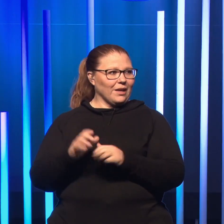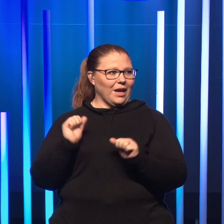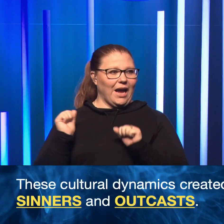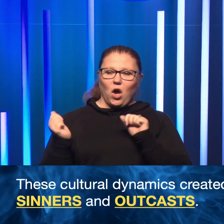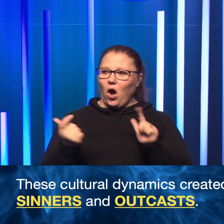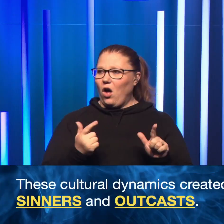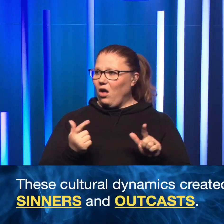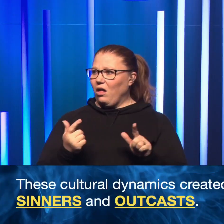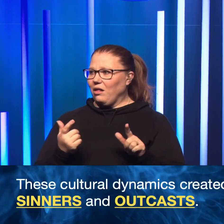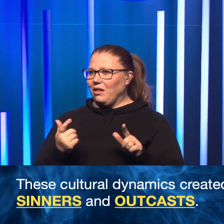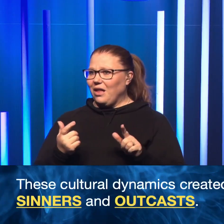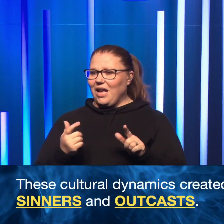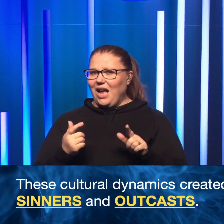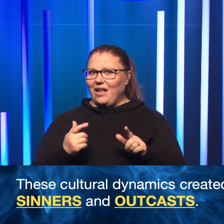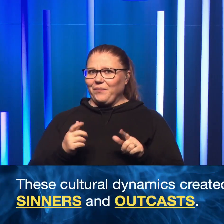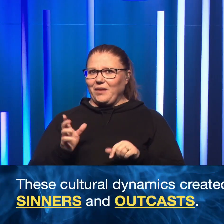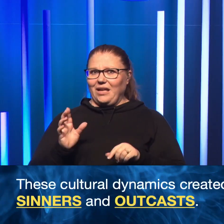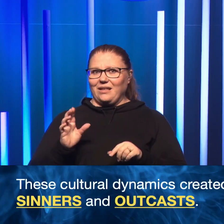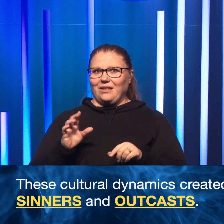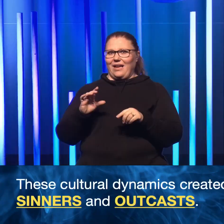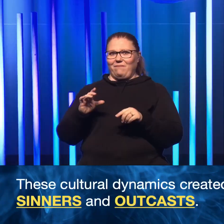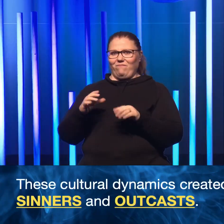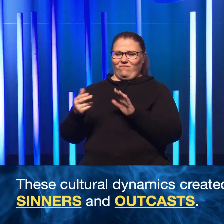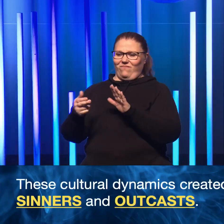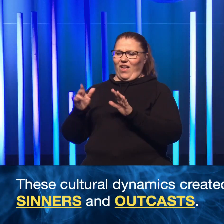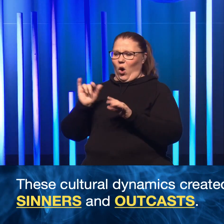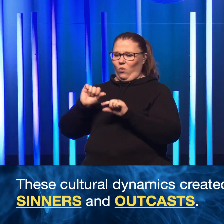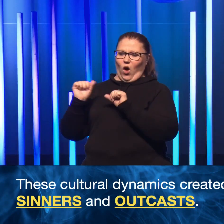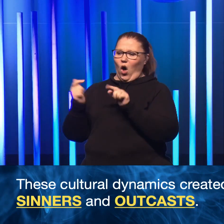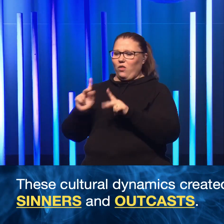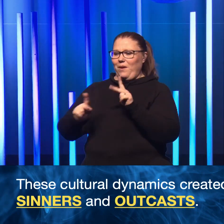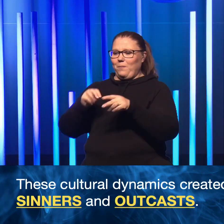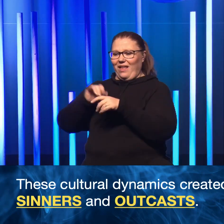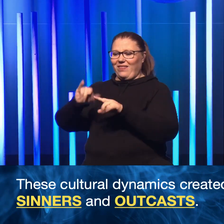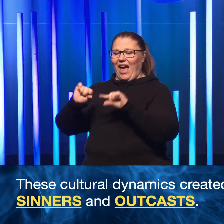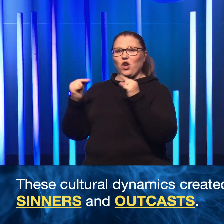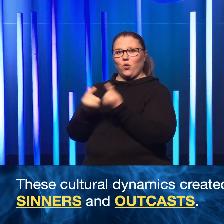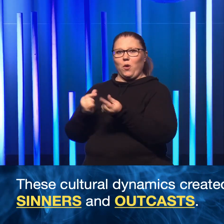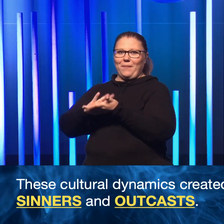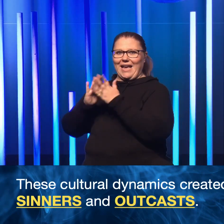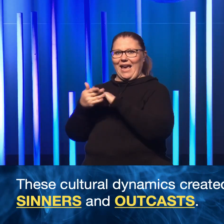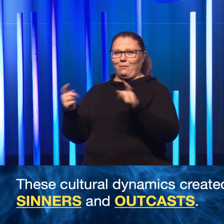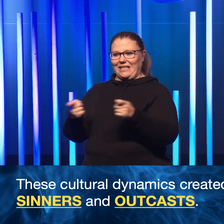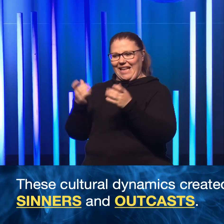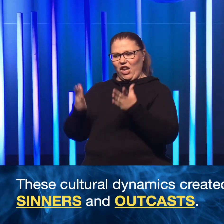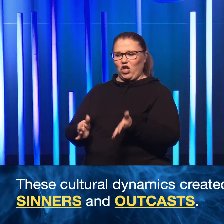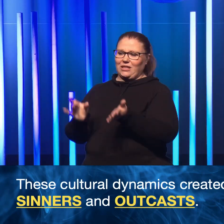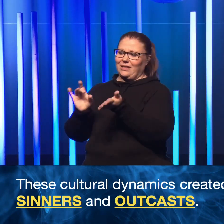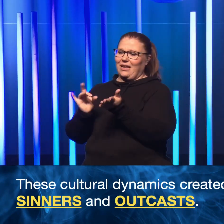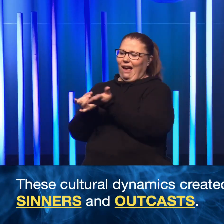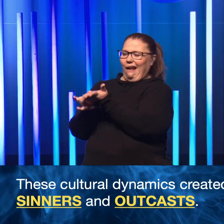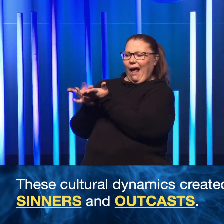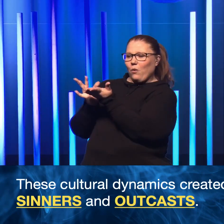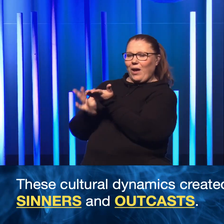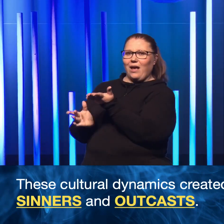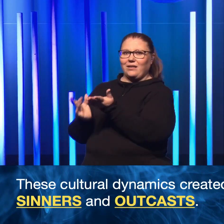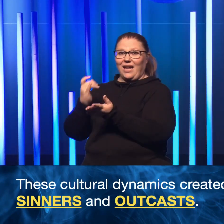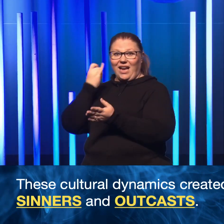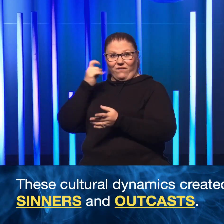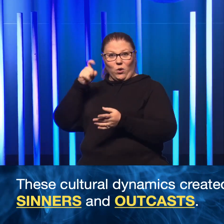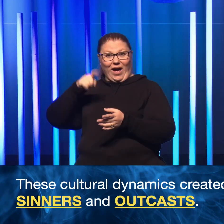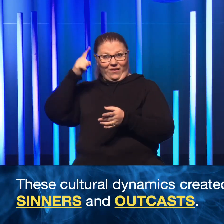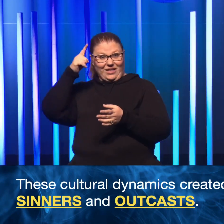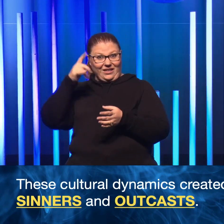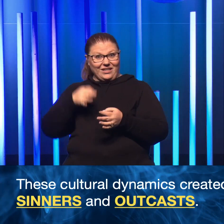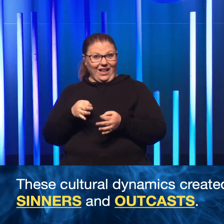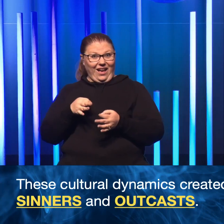they become sinners and outcasts. So if you had to choose to pay Rome instead of the temple, right? If you wouldn't